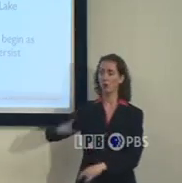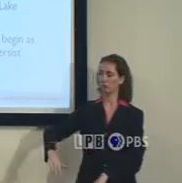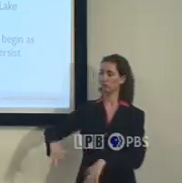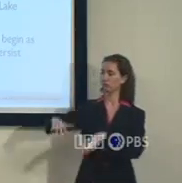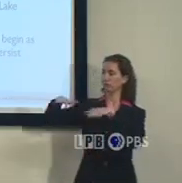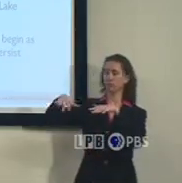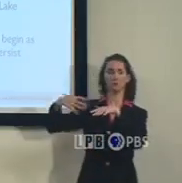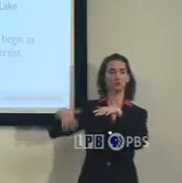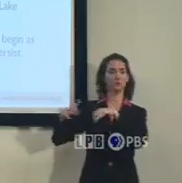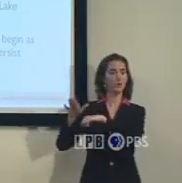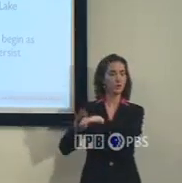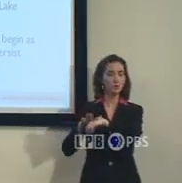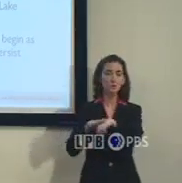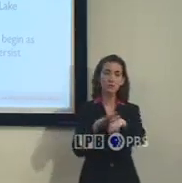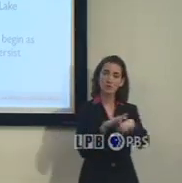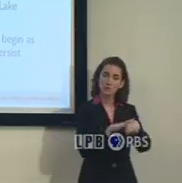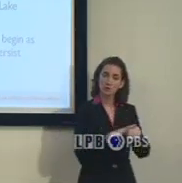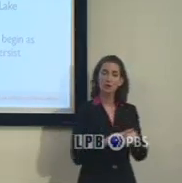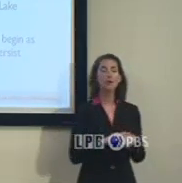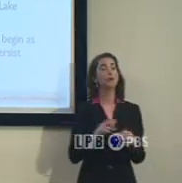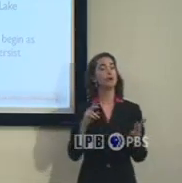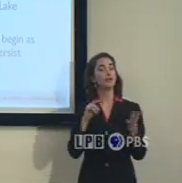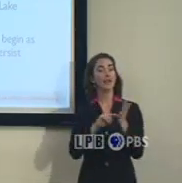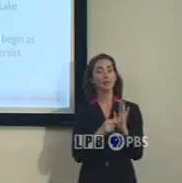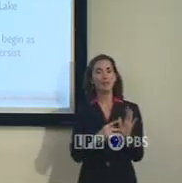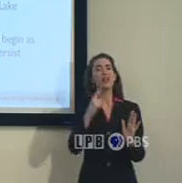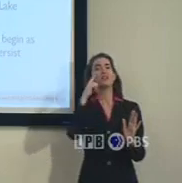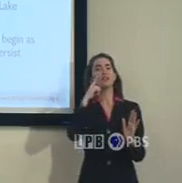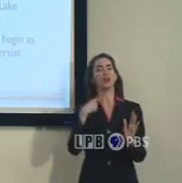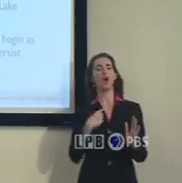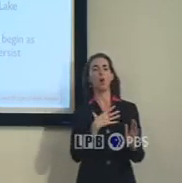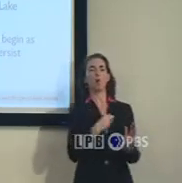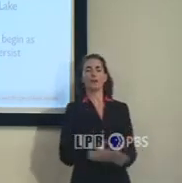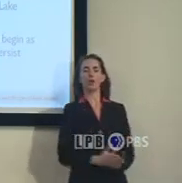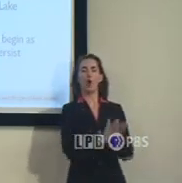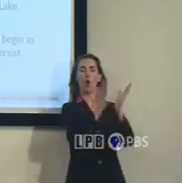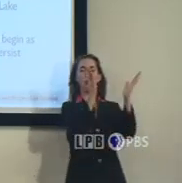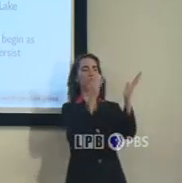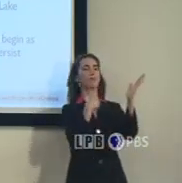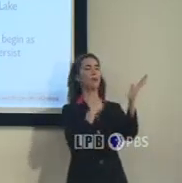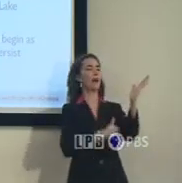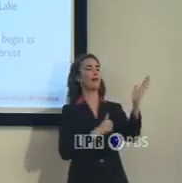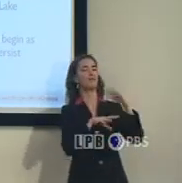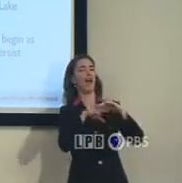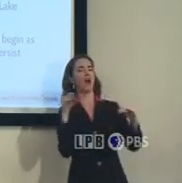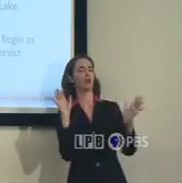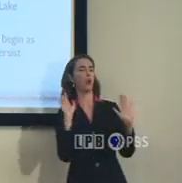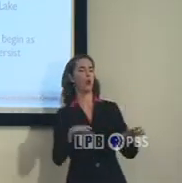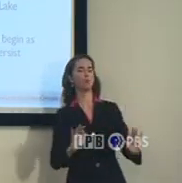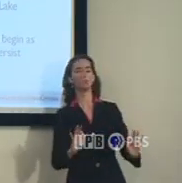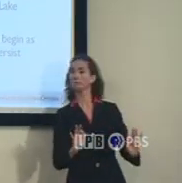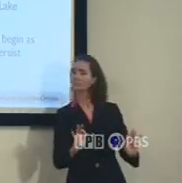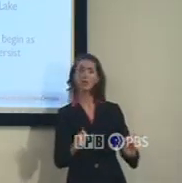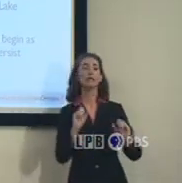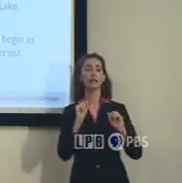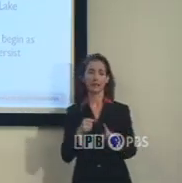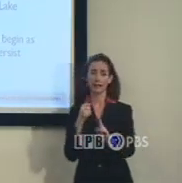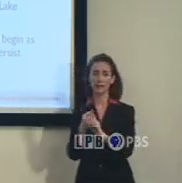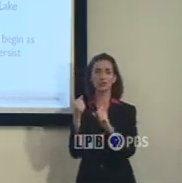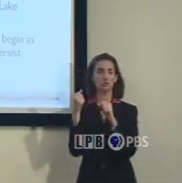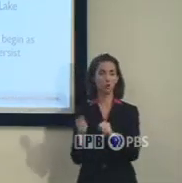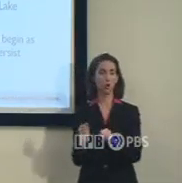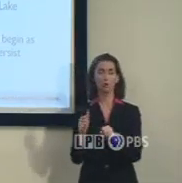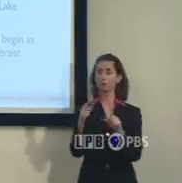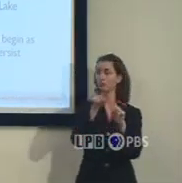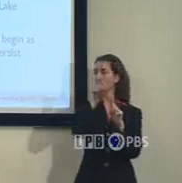same statement here again. You do not have to be in that cone or along that center line to see significant impacts from Hurricane